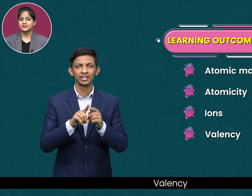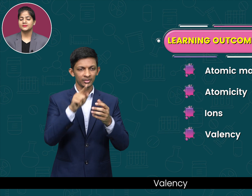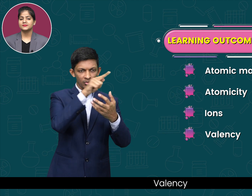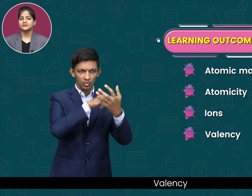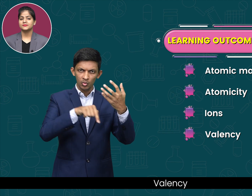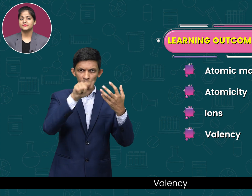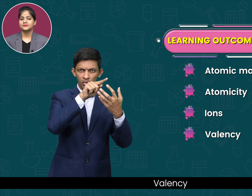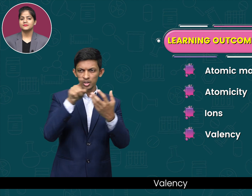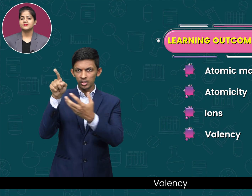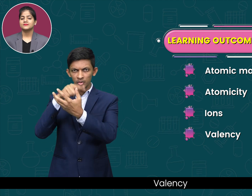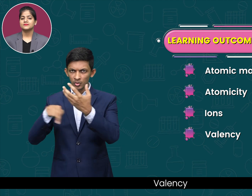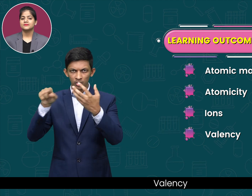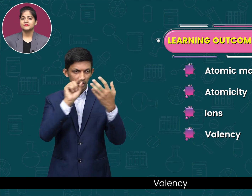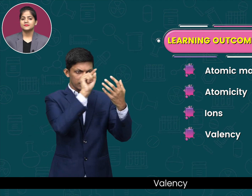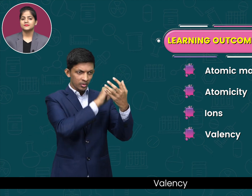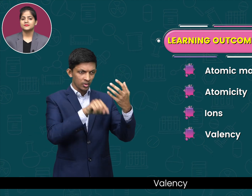valency,